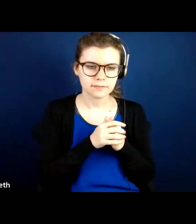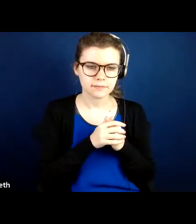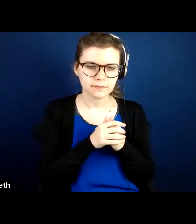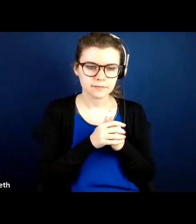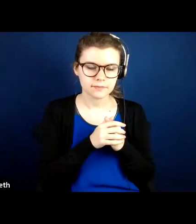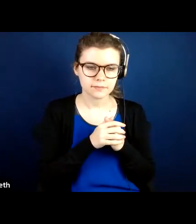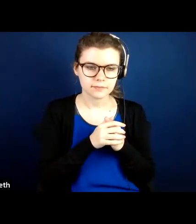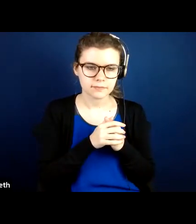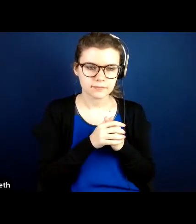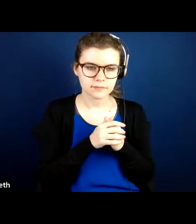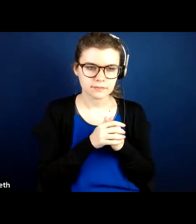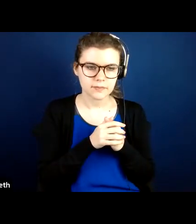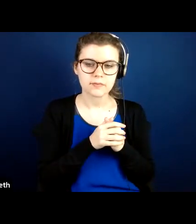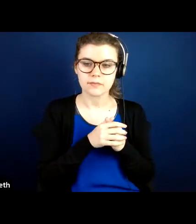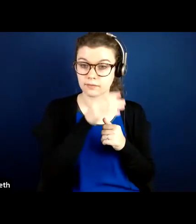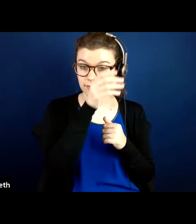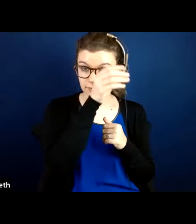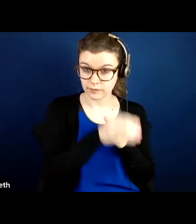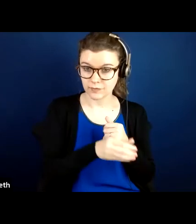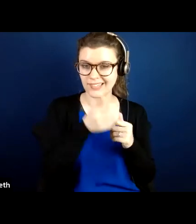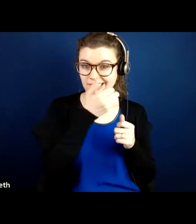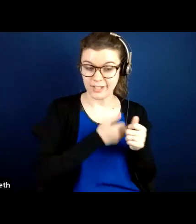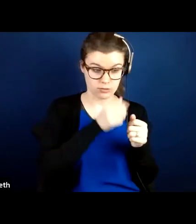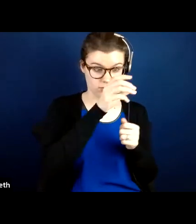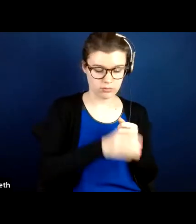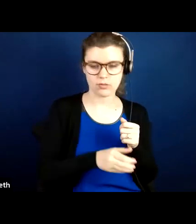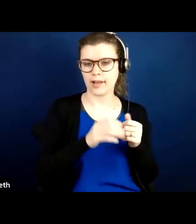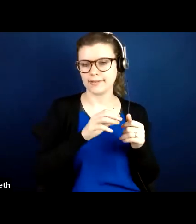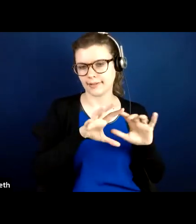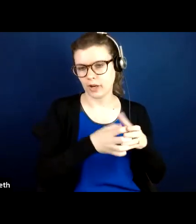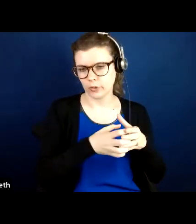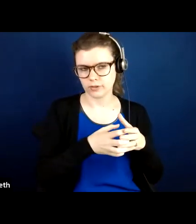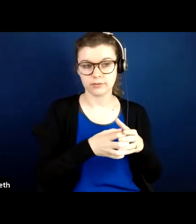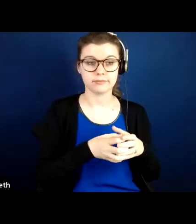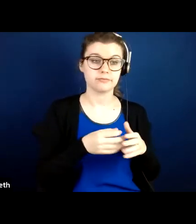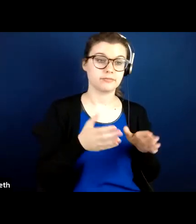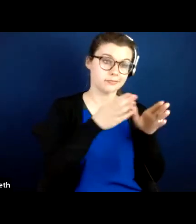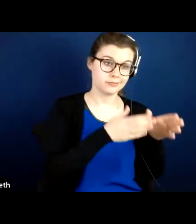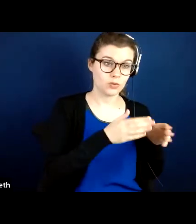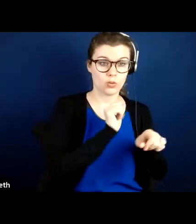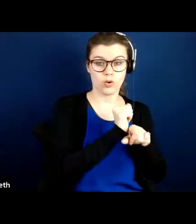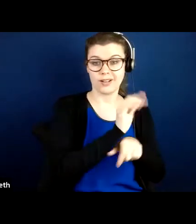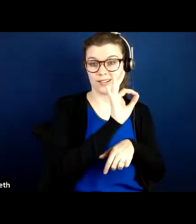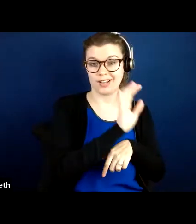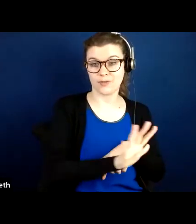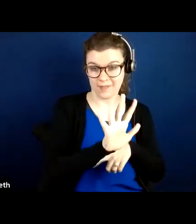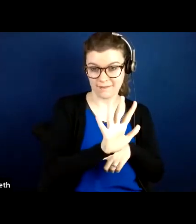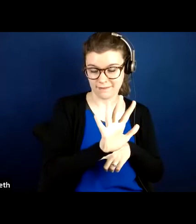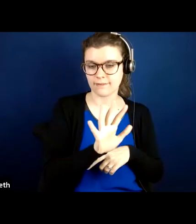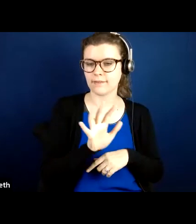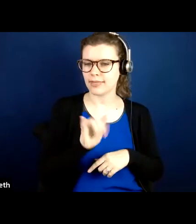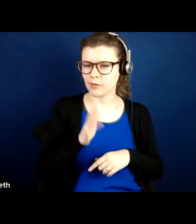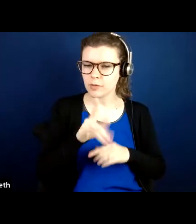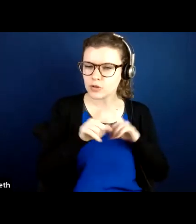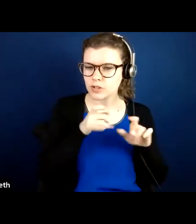vertical columns are the categories. The first one, starting from left to right, is working 9 to 5. That will be